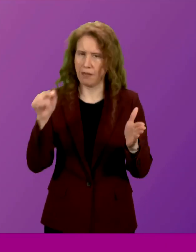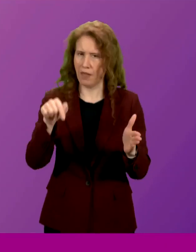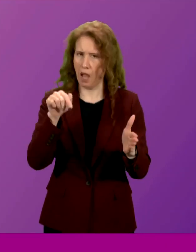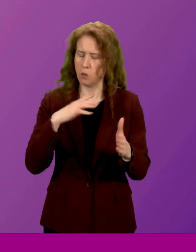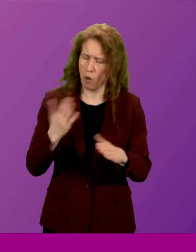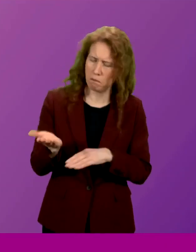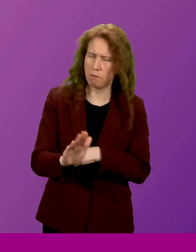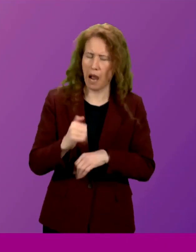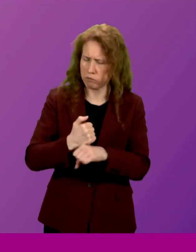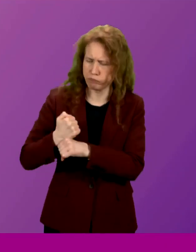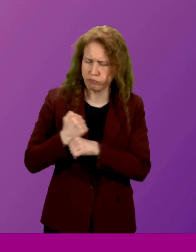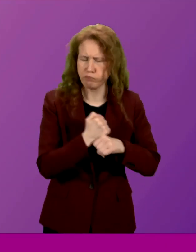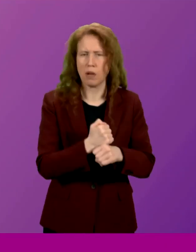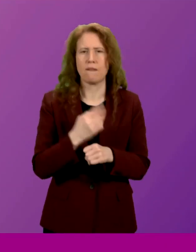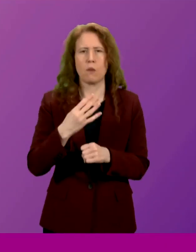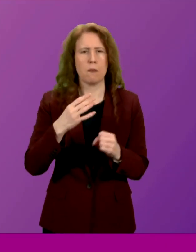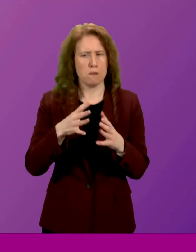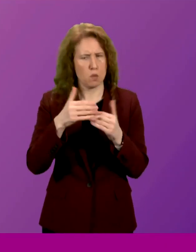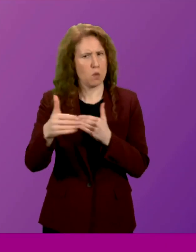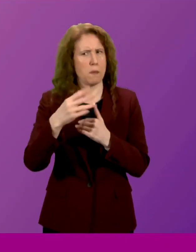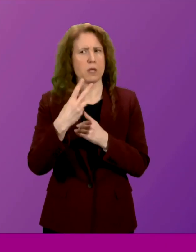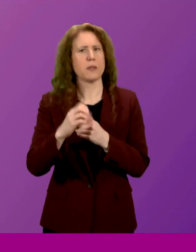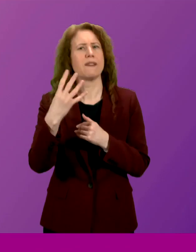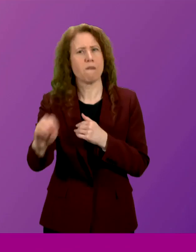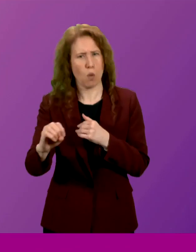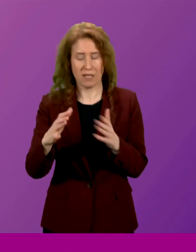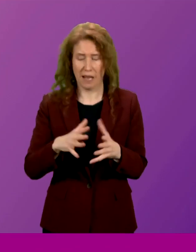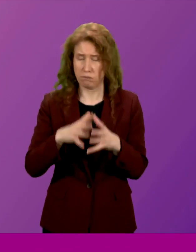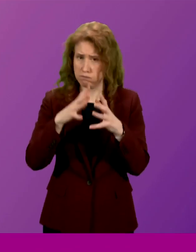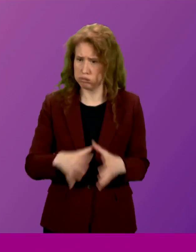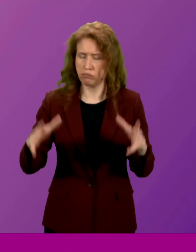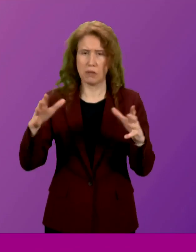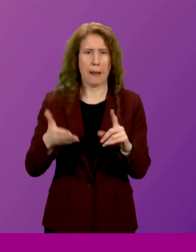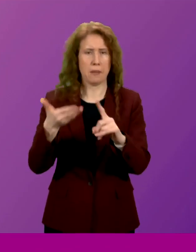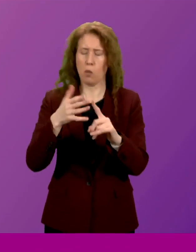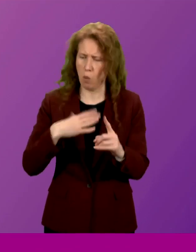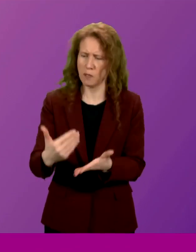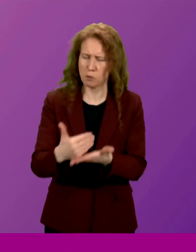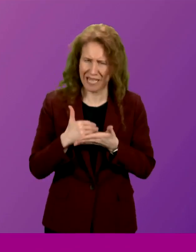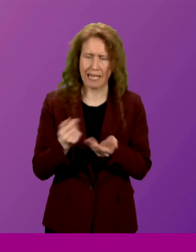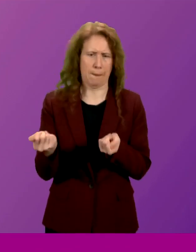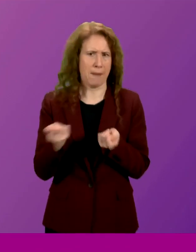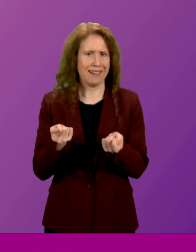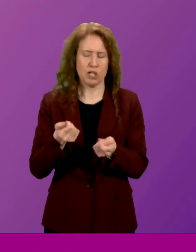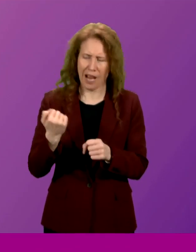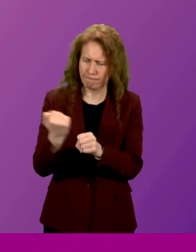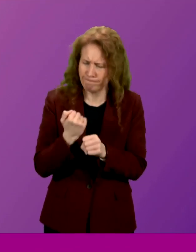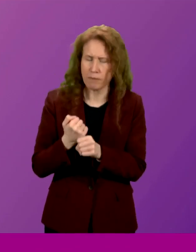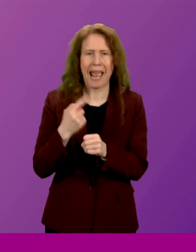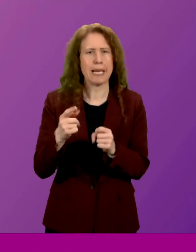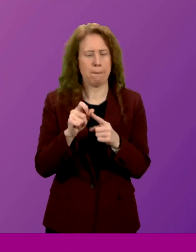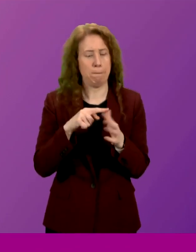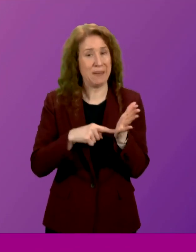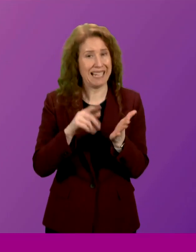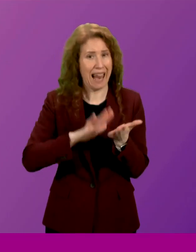restore 400,000 hectares by 2040, reflecting an increase in our ambition. Protecting, managing and restoring degraded peatlands